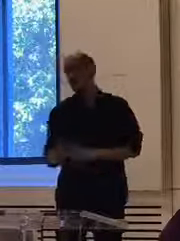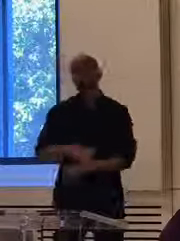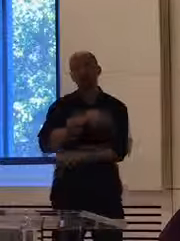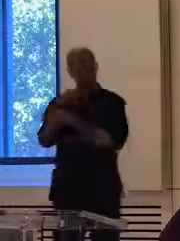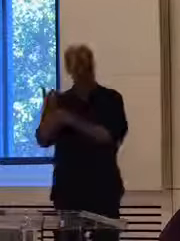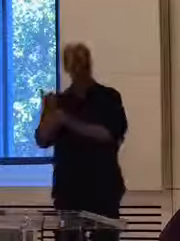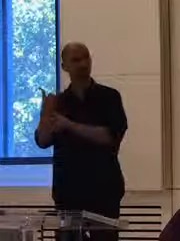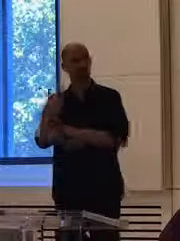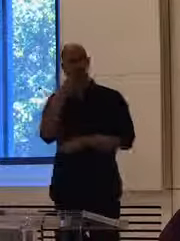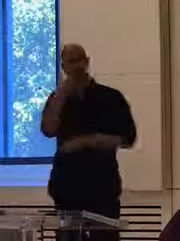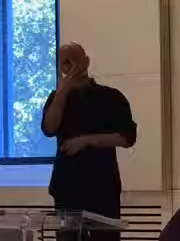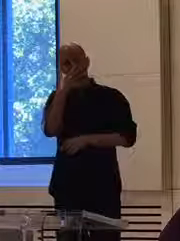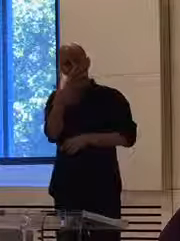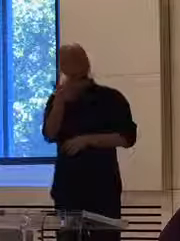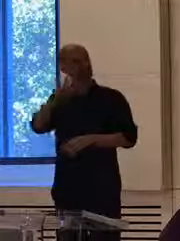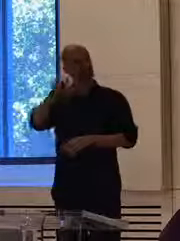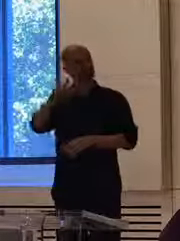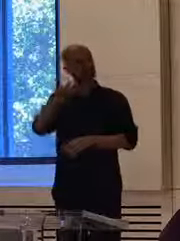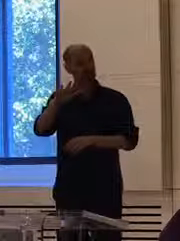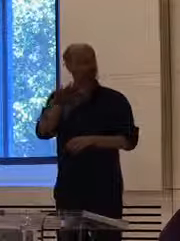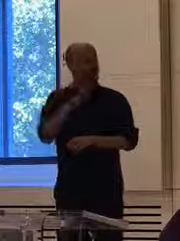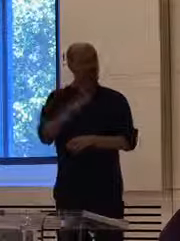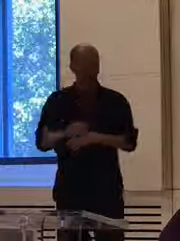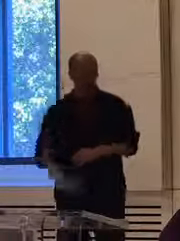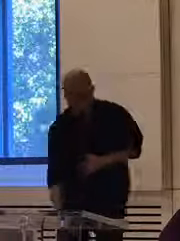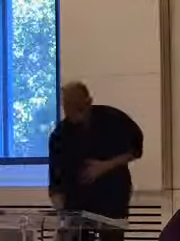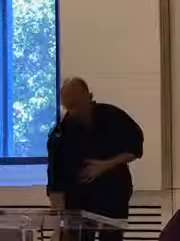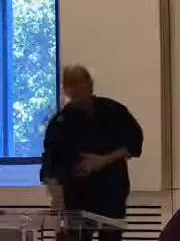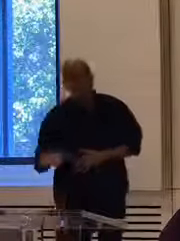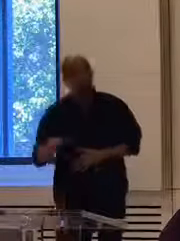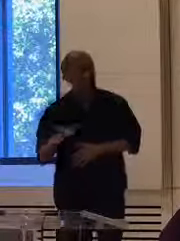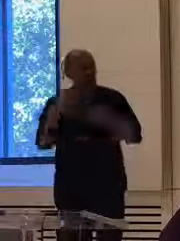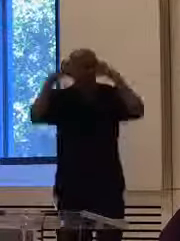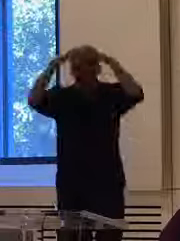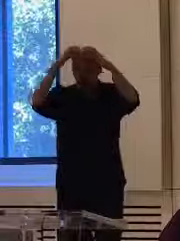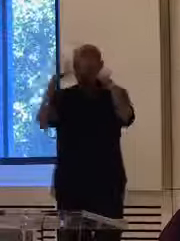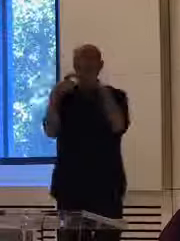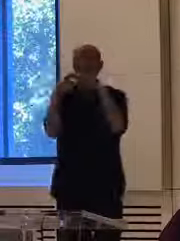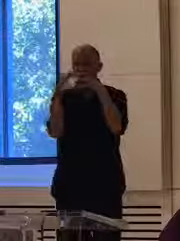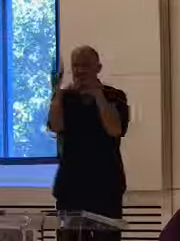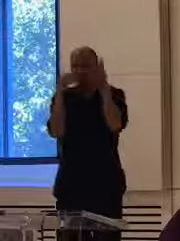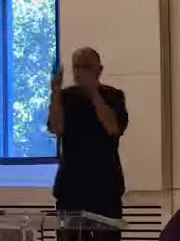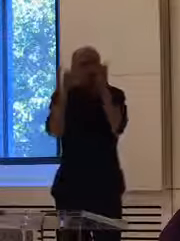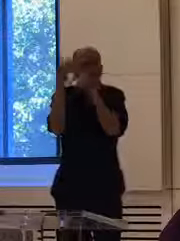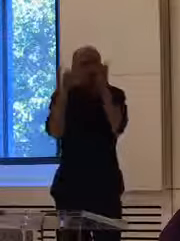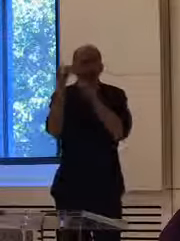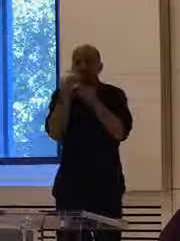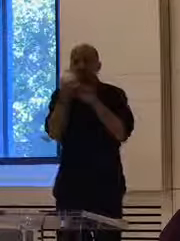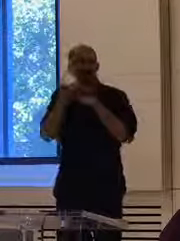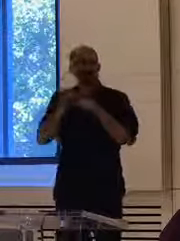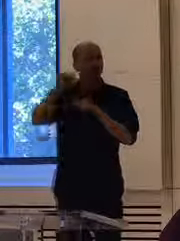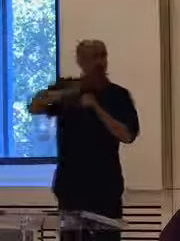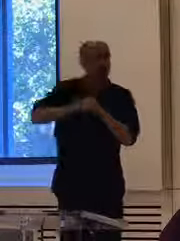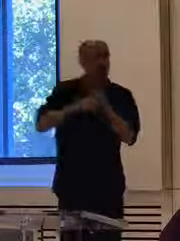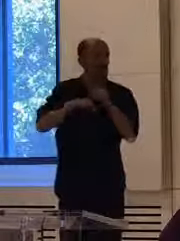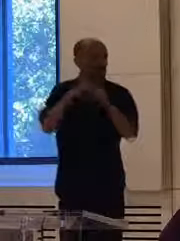fully acquire it. So they need that up to the age of about 5, where their little grey matter is sucking in